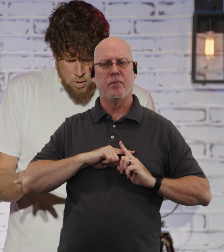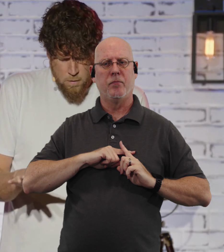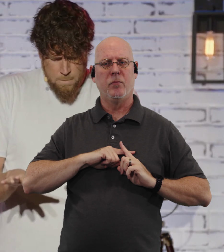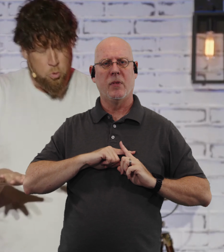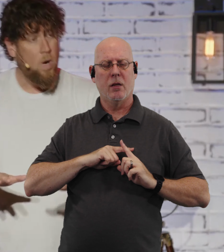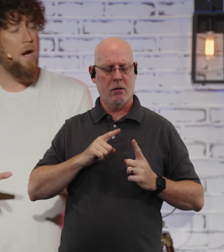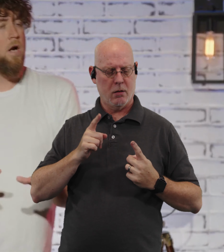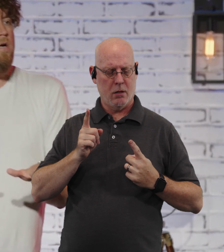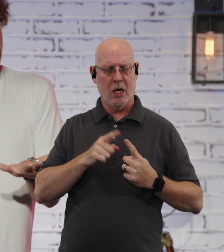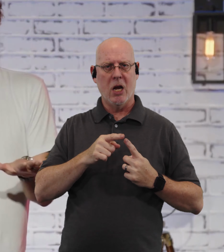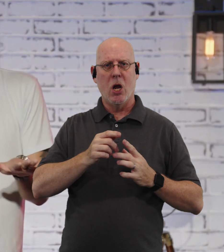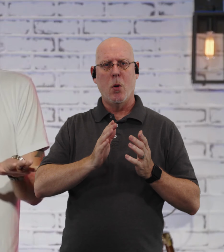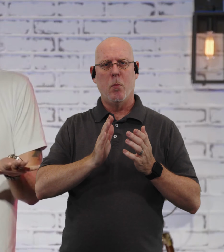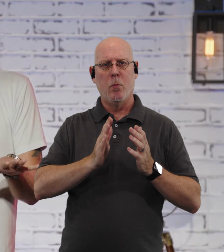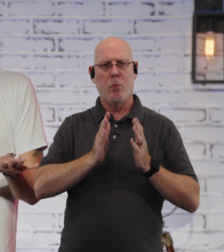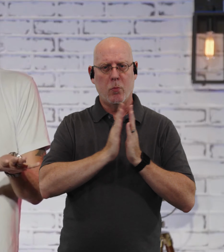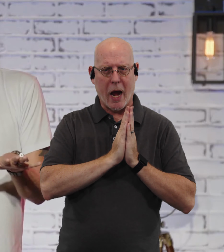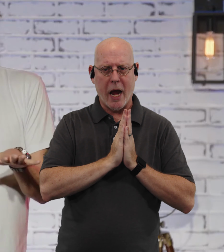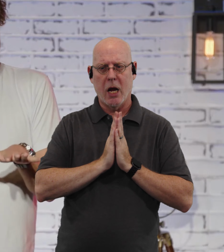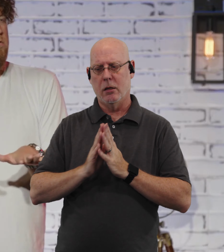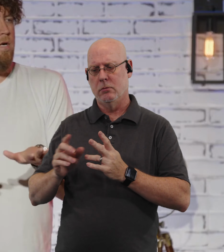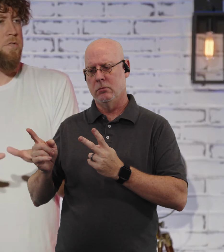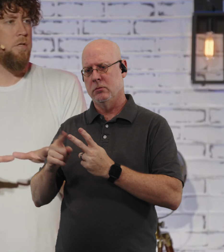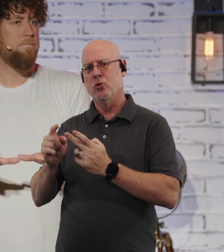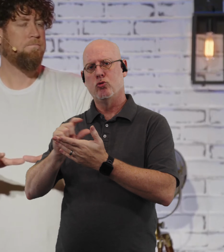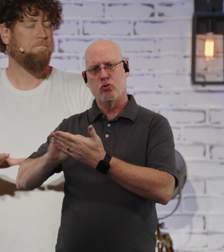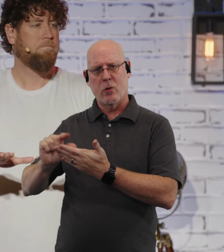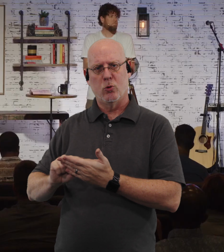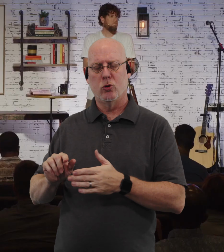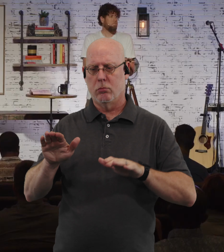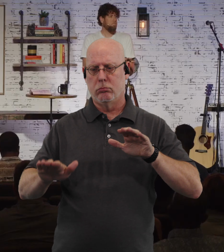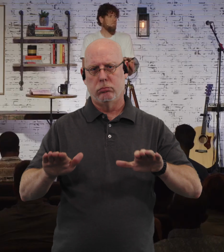are prayer and sacred scripture.